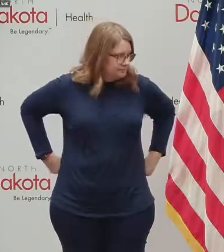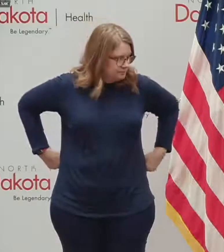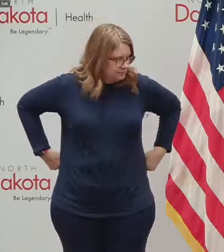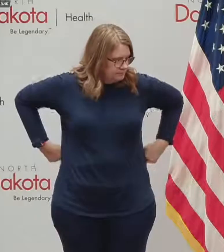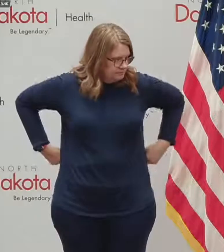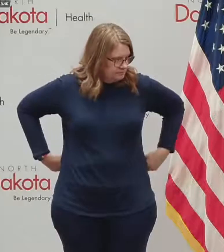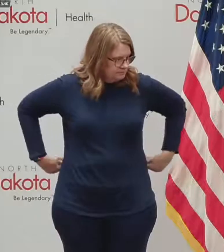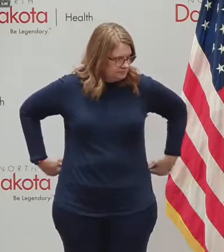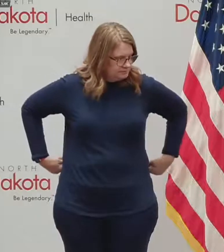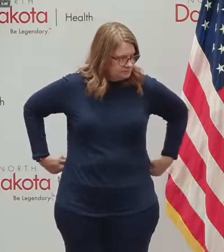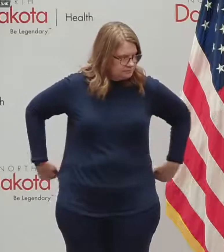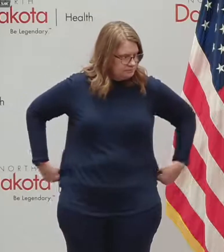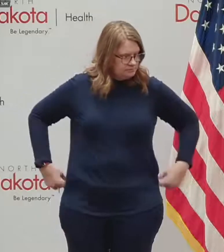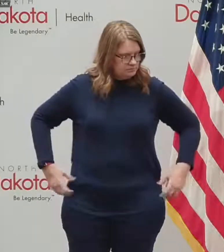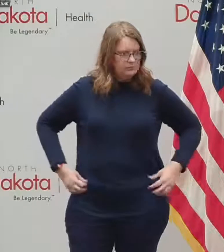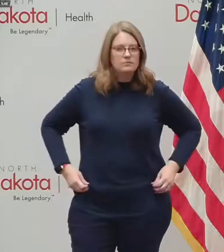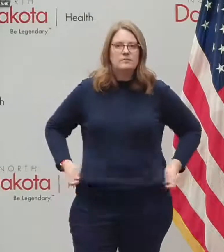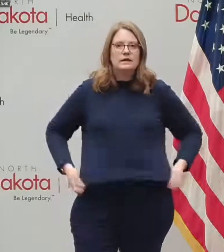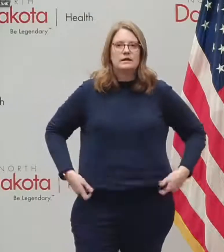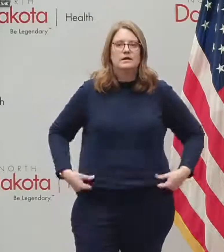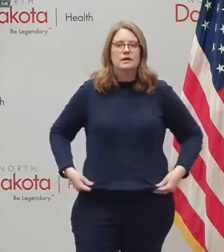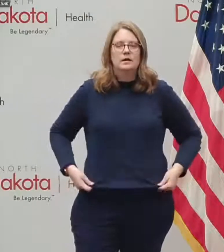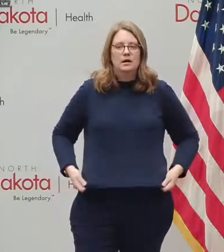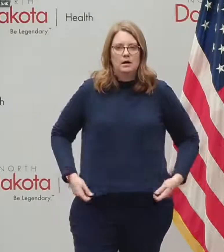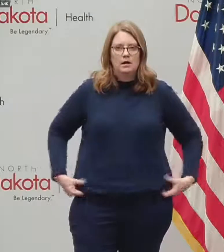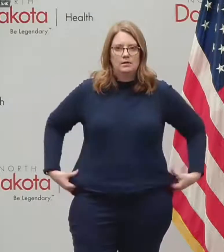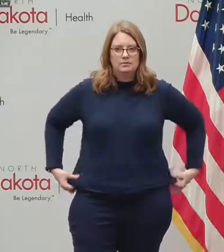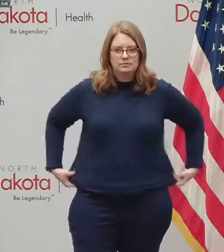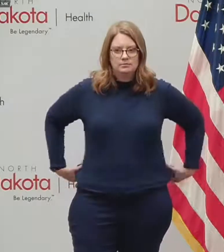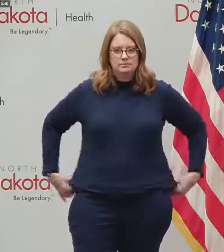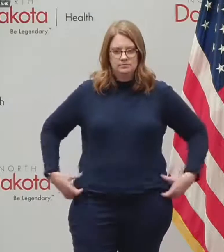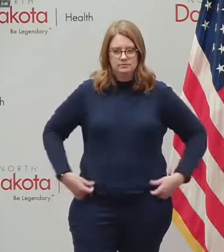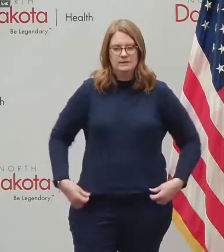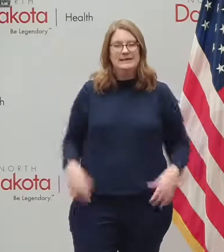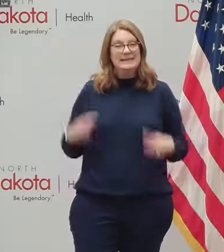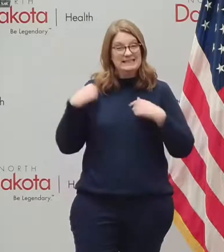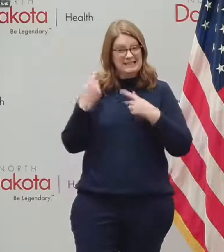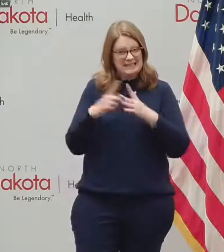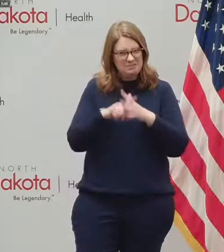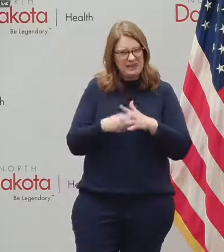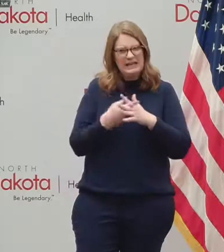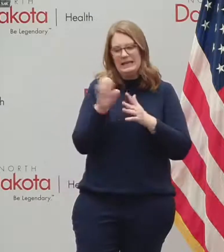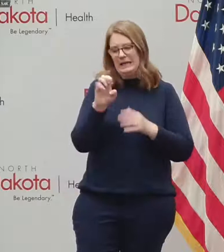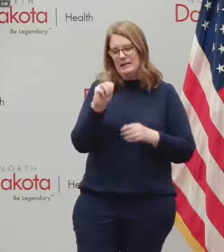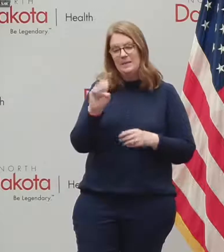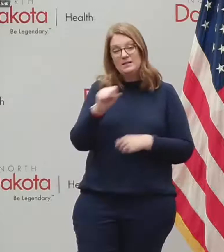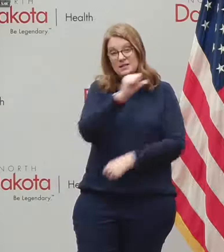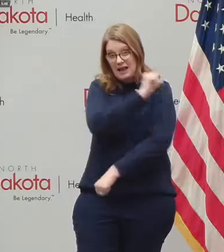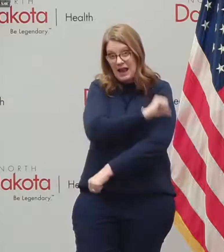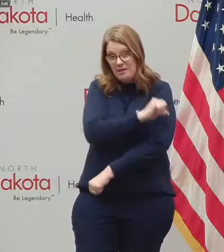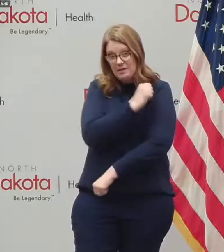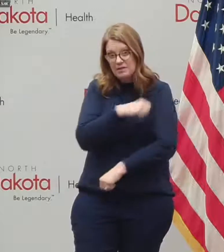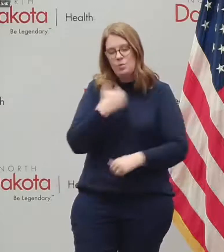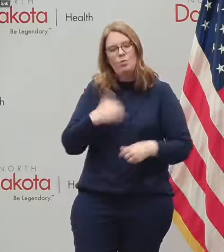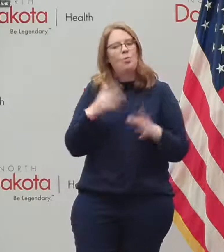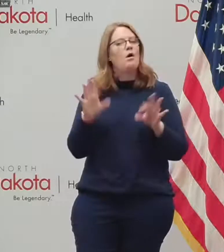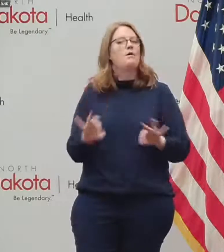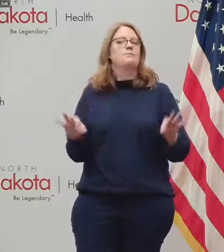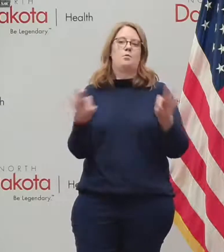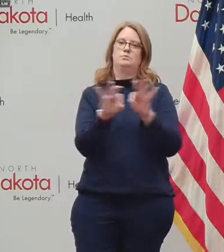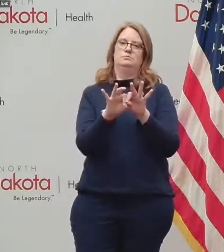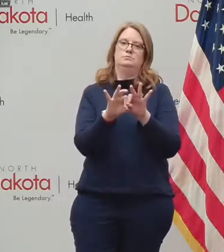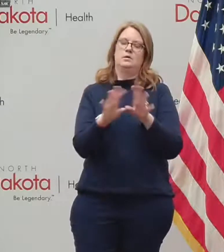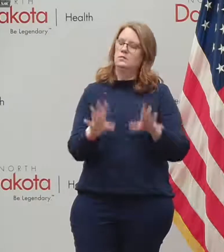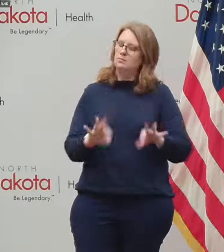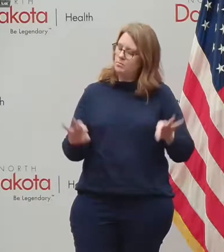personnel. And we know that since the beginning of the pandemic, ambulance services and EMS have played a critical role on the front lines of our